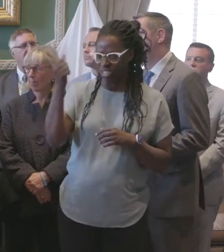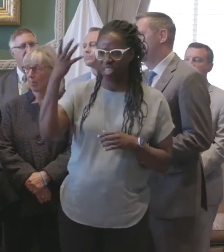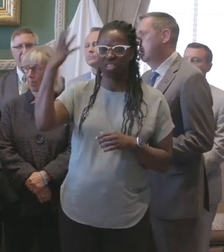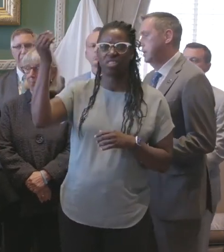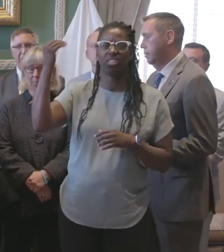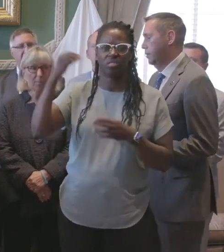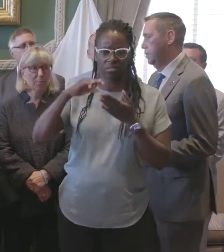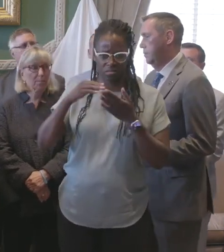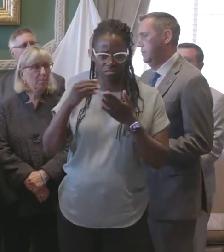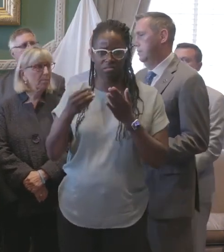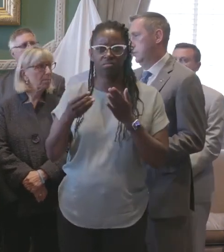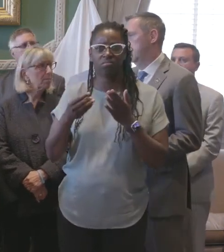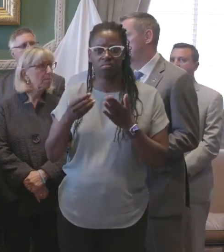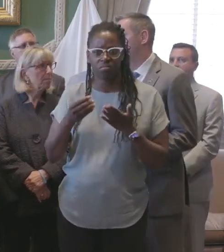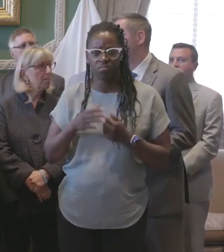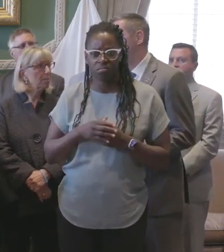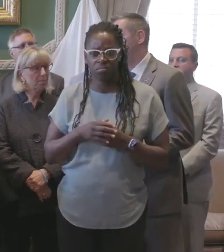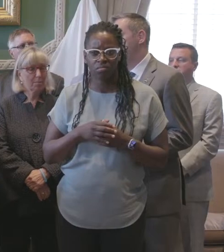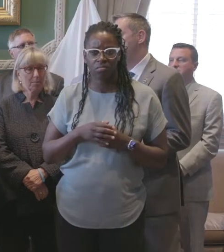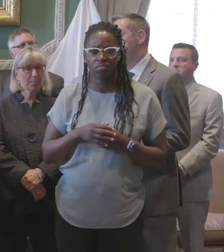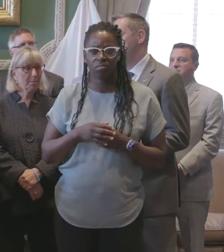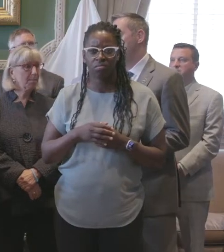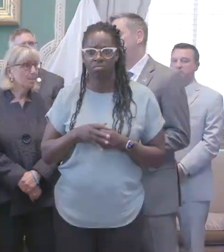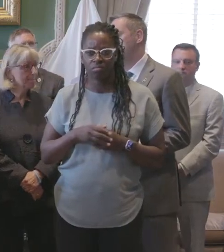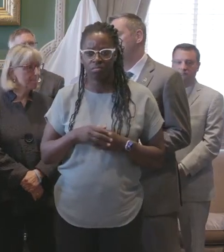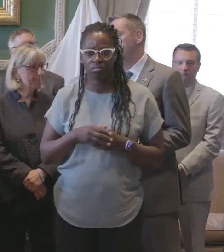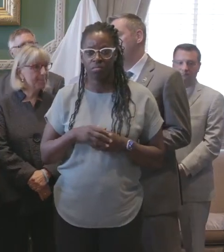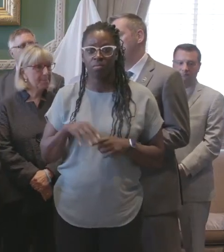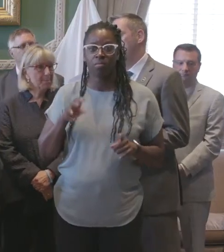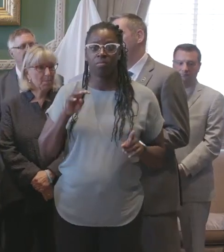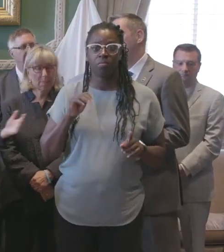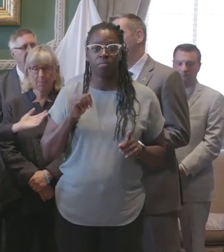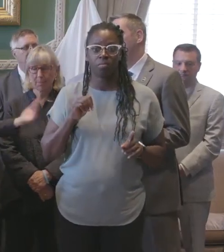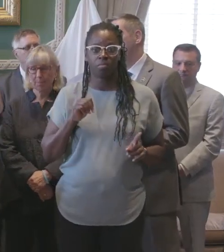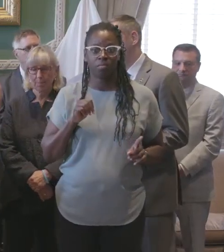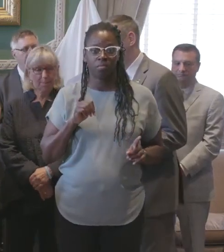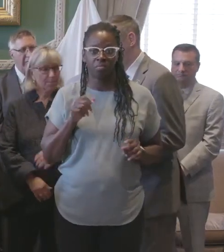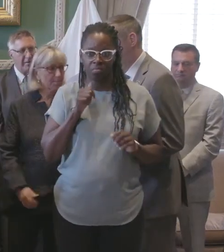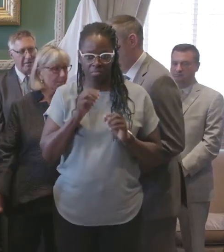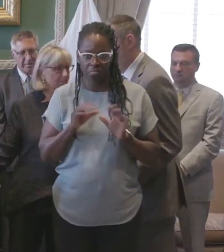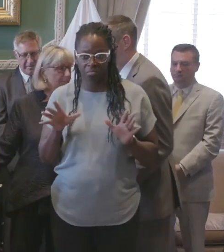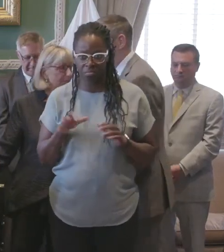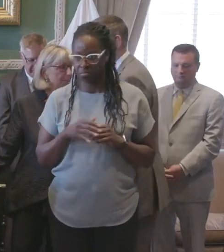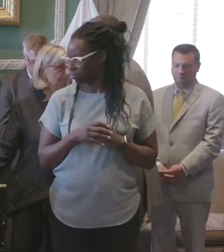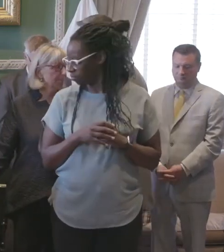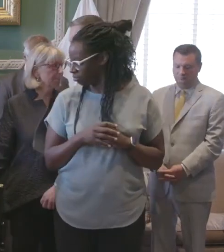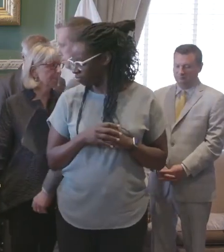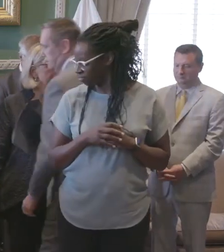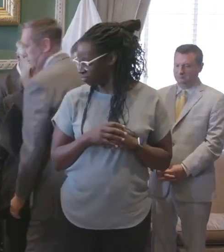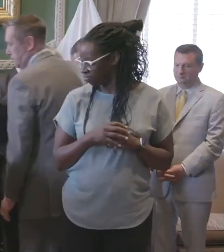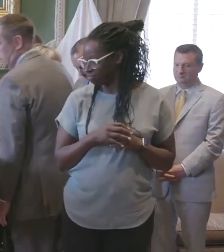so mass health. Yeah, right? Two of them. Two of them are mass health related. Come on.